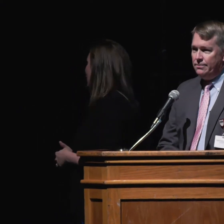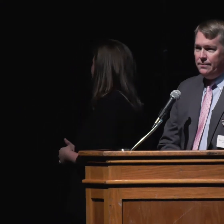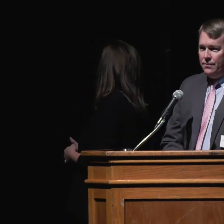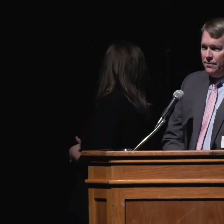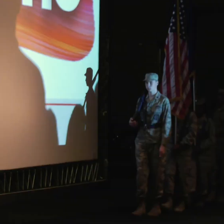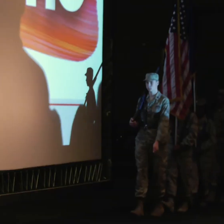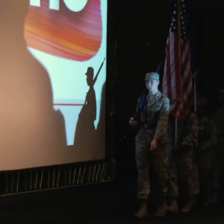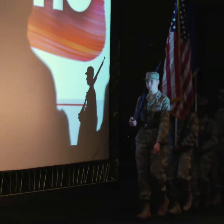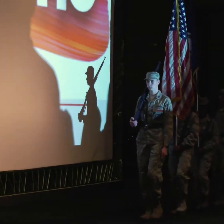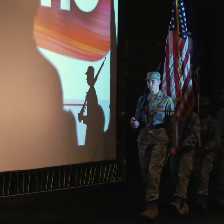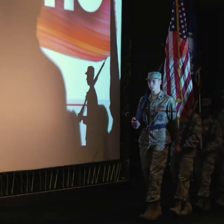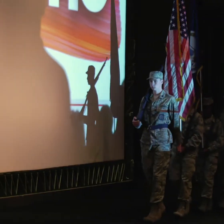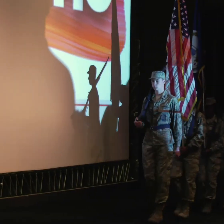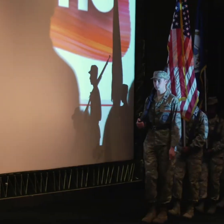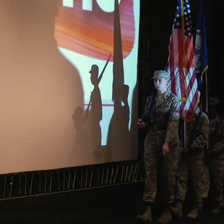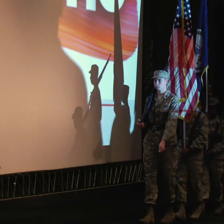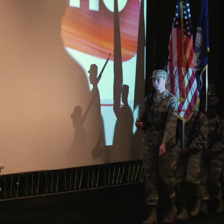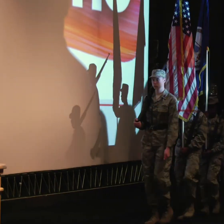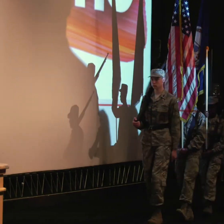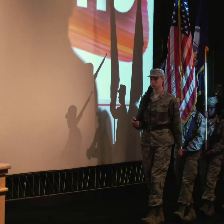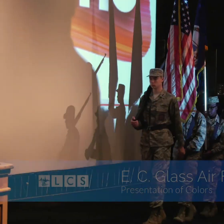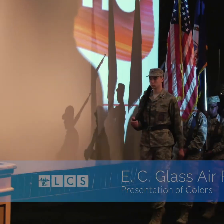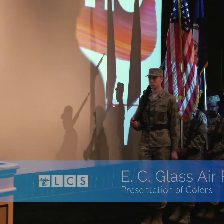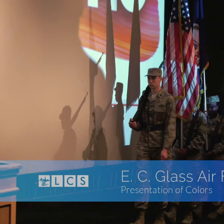national anthem.